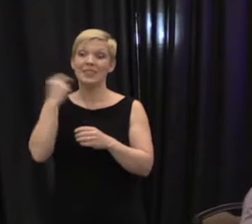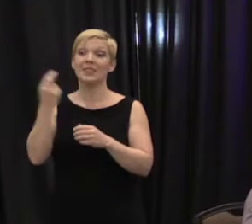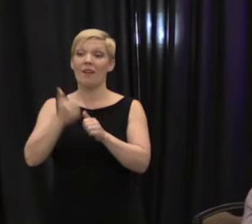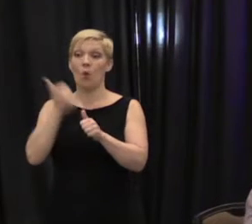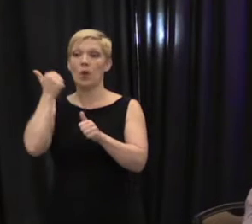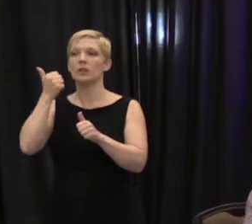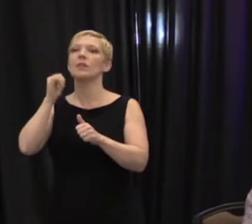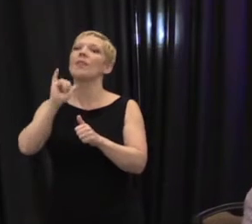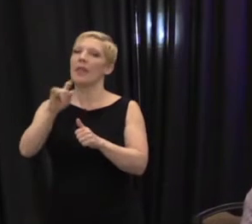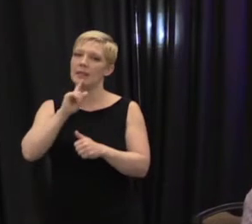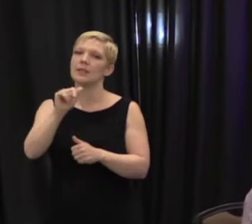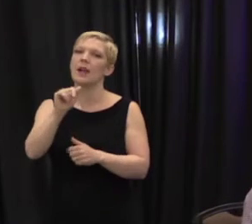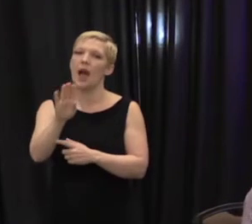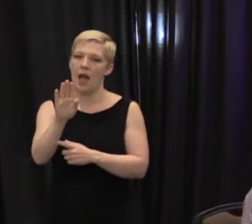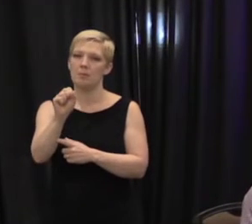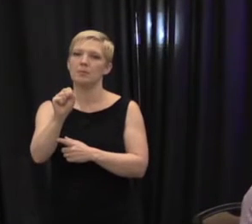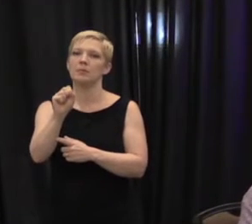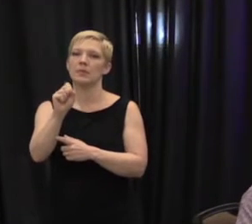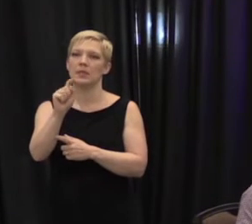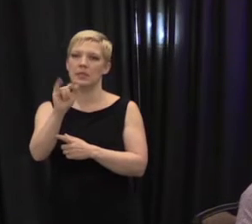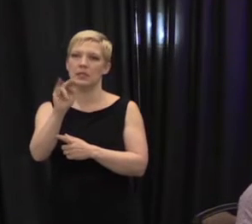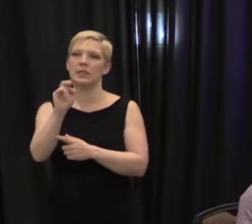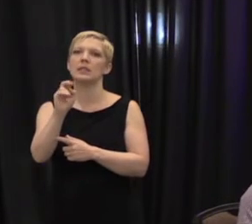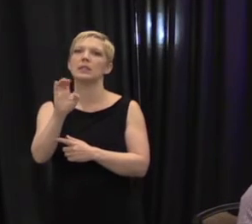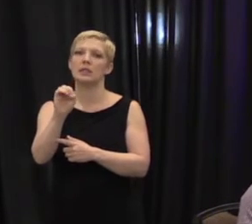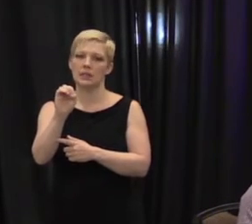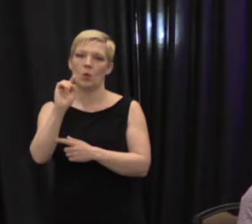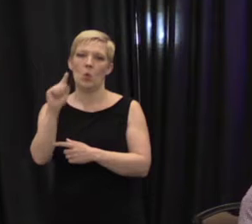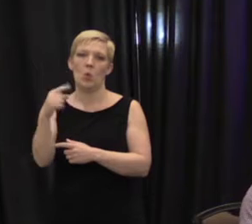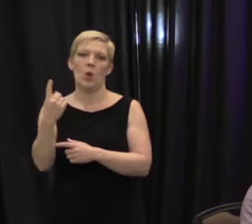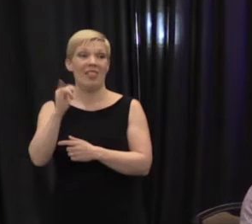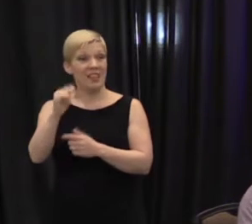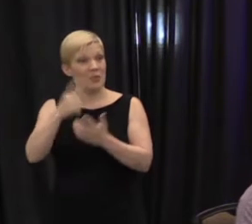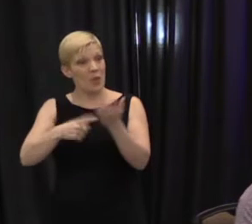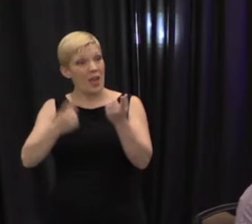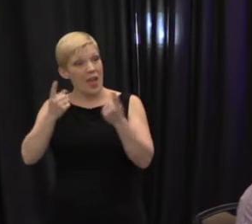just know it's abstinence-only. And that's what happens when you have an